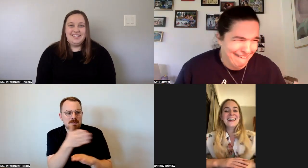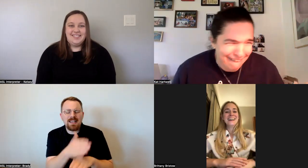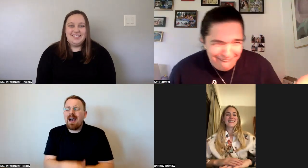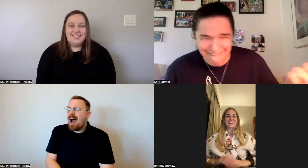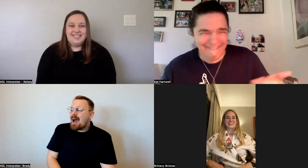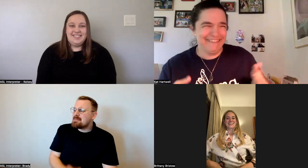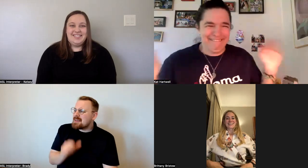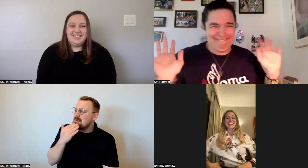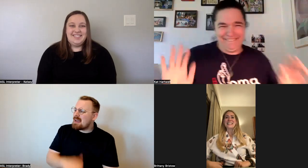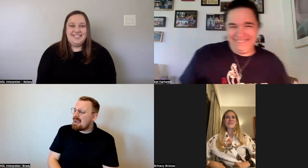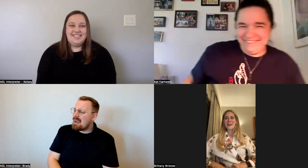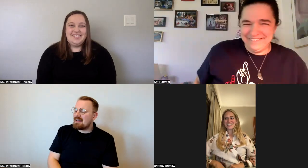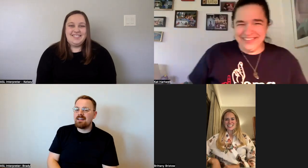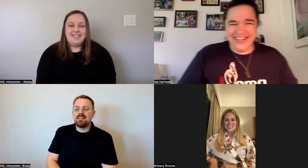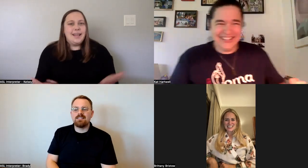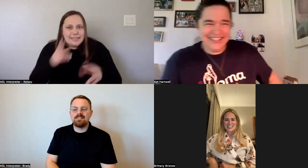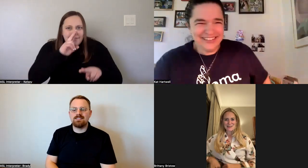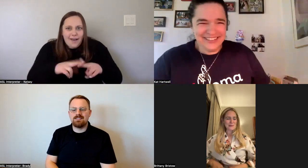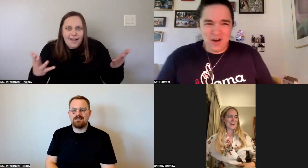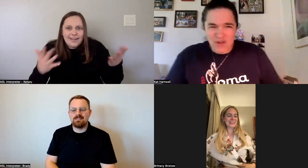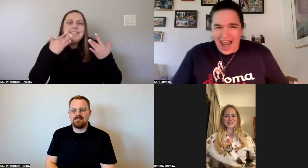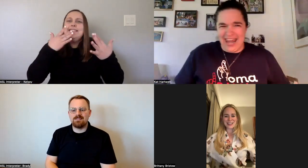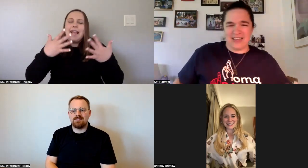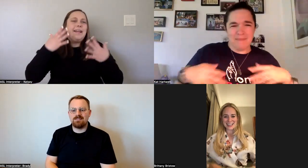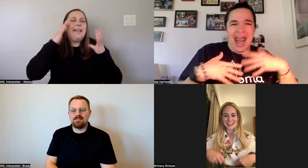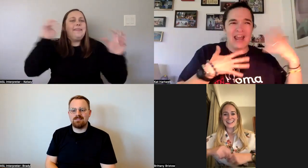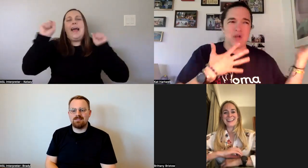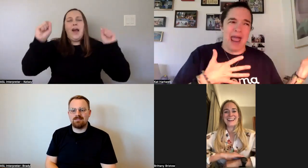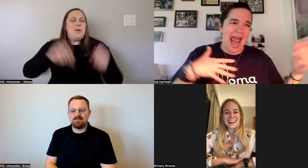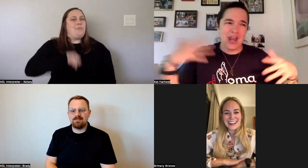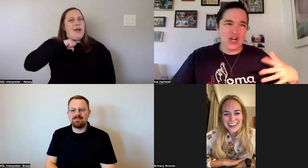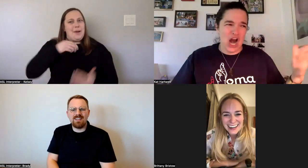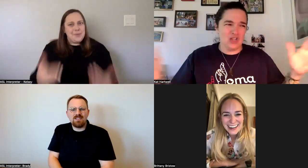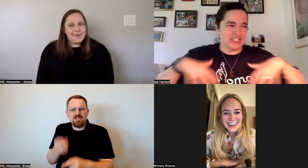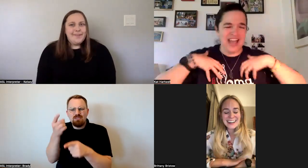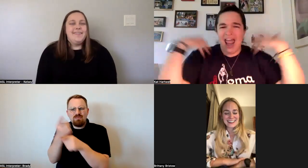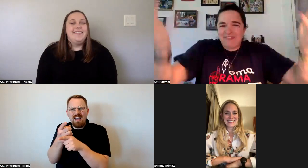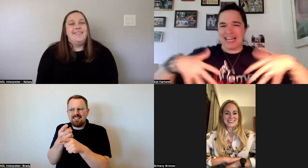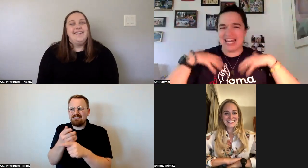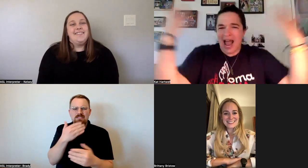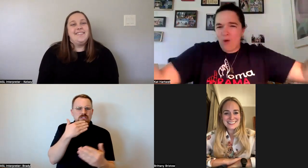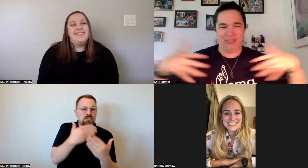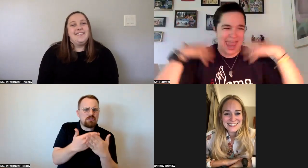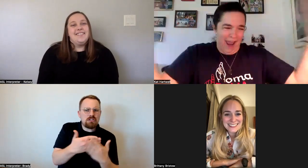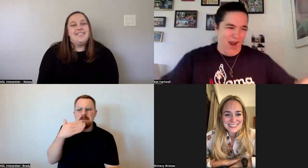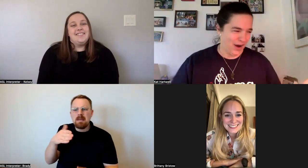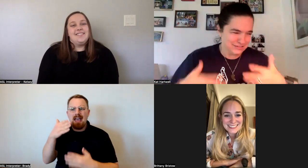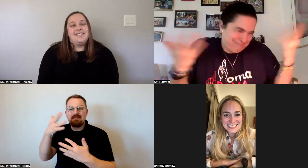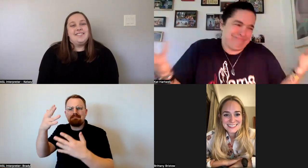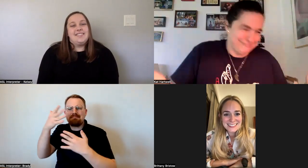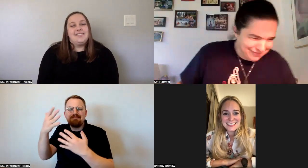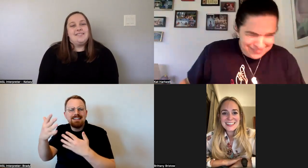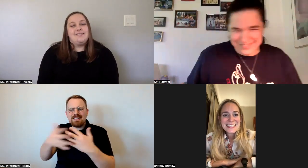not? It's fun. Sing loud and proud. That's what I say. Not if you're bad, girl. You should have to get it out